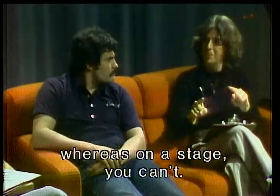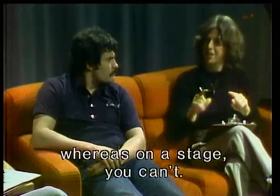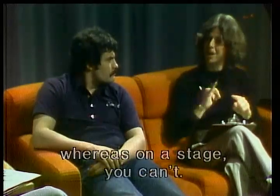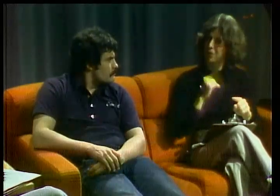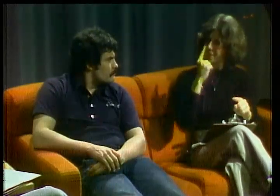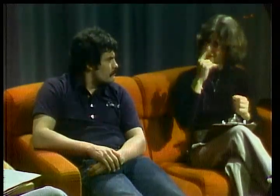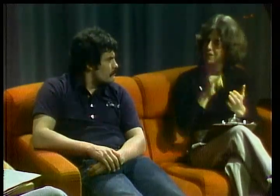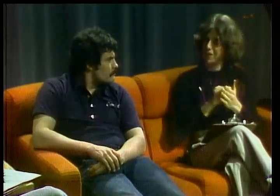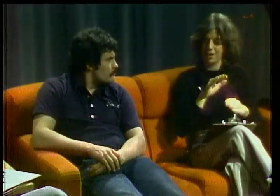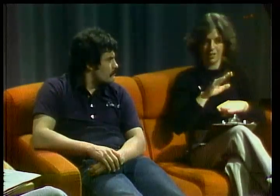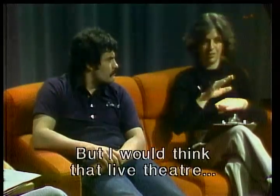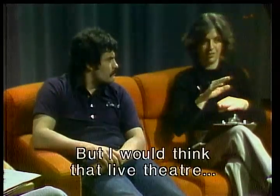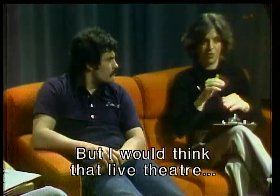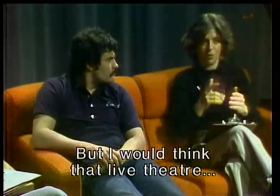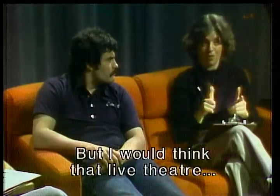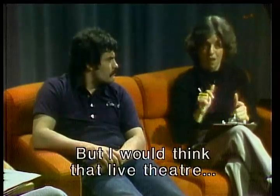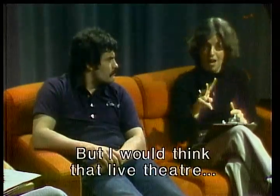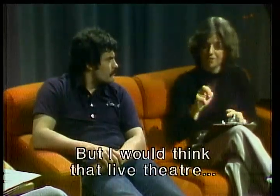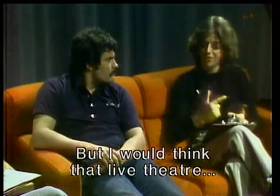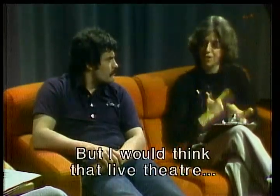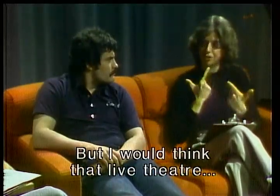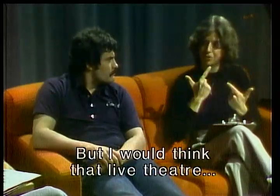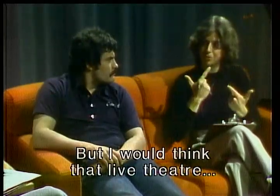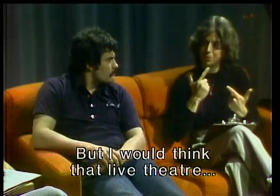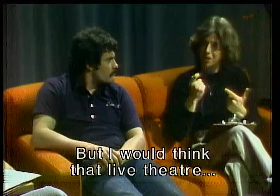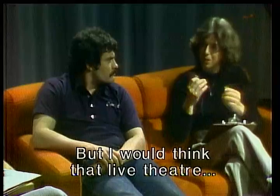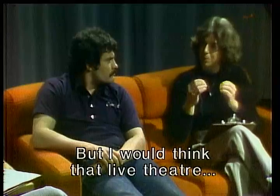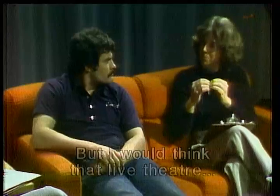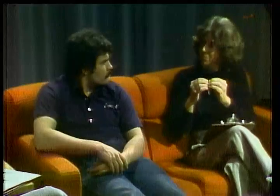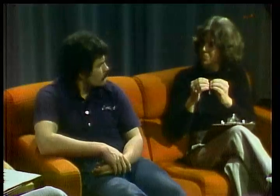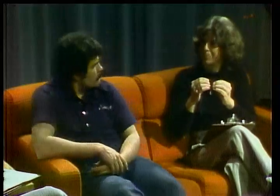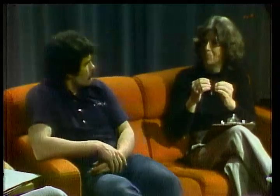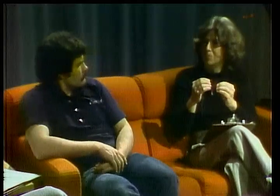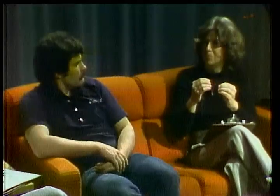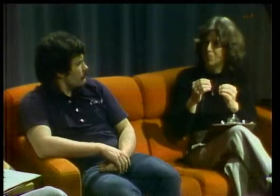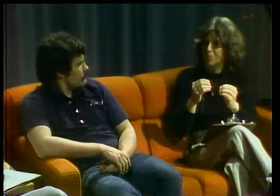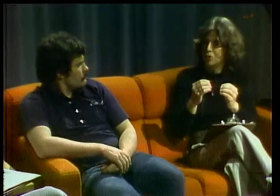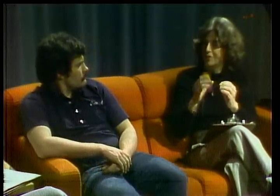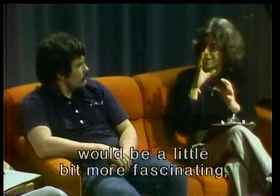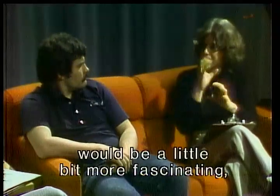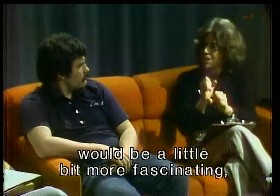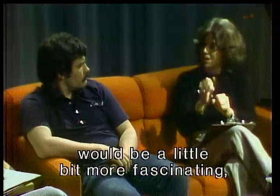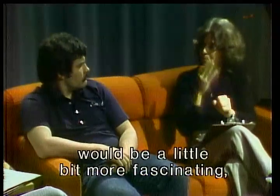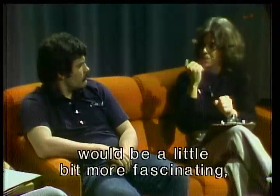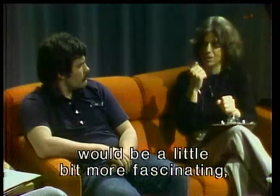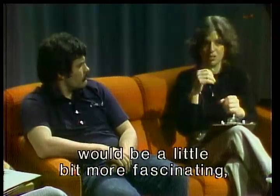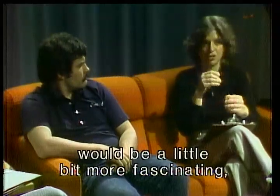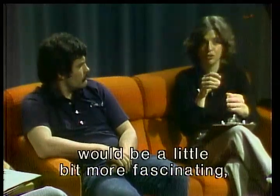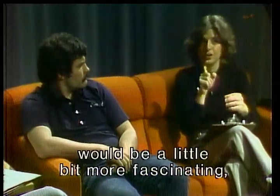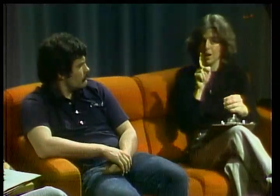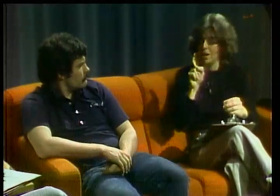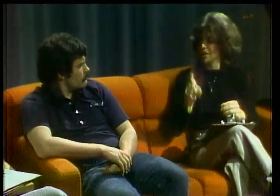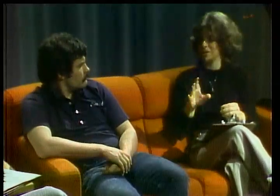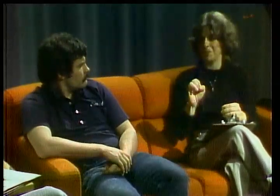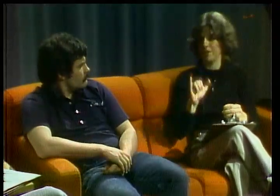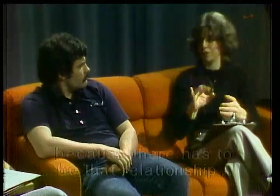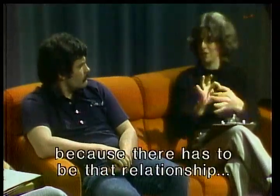I would think that, you know, live theater would be a little bit more fascinating, because there has to be that